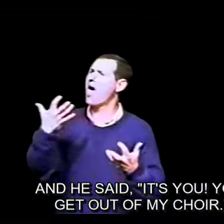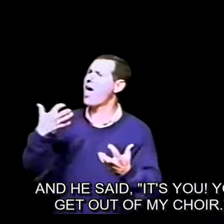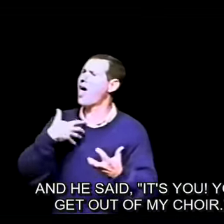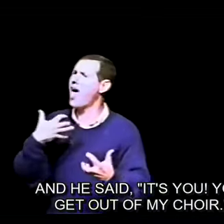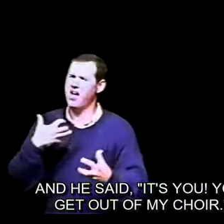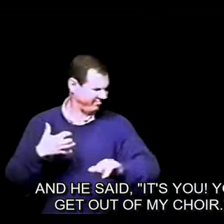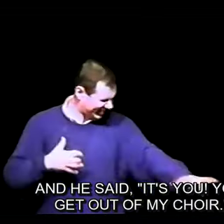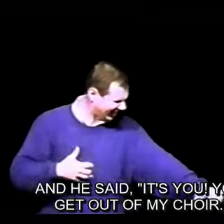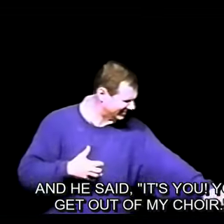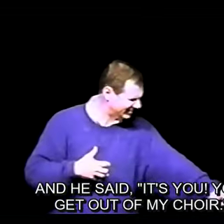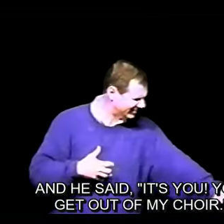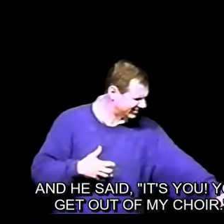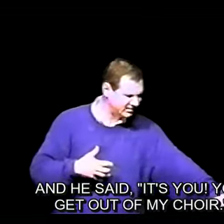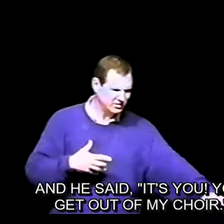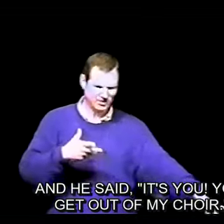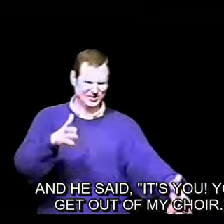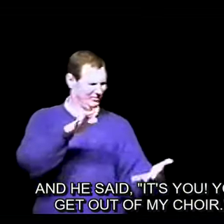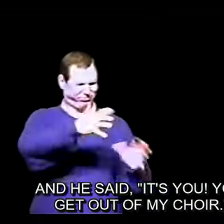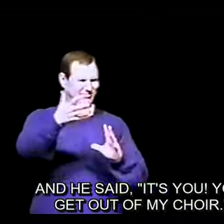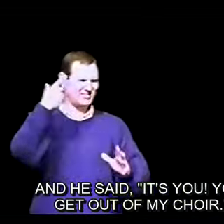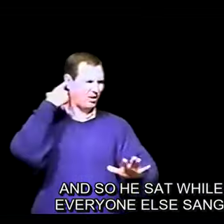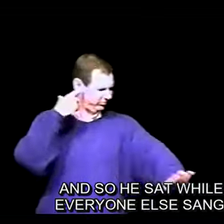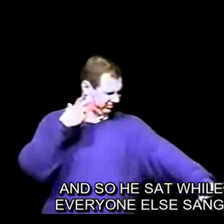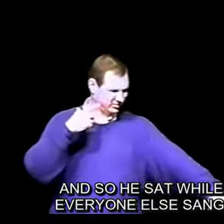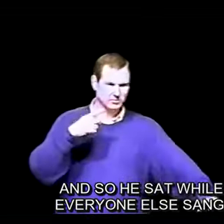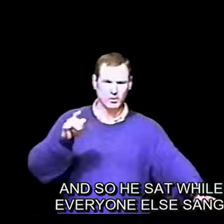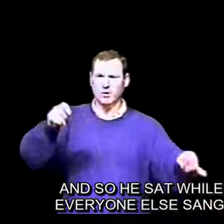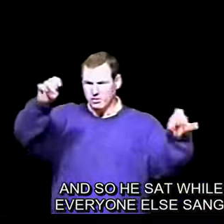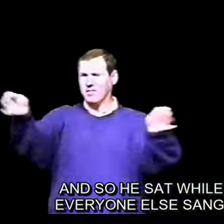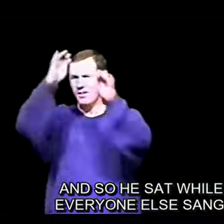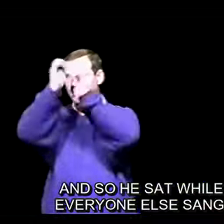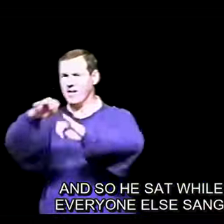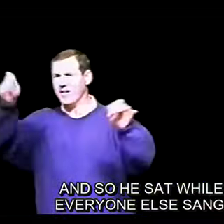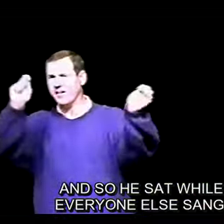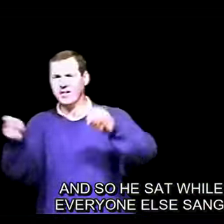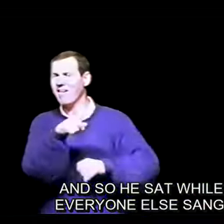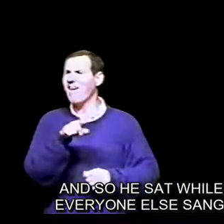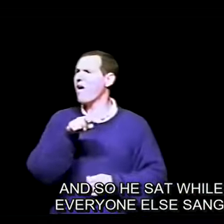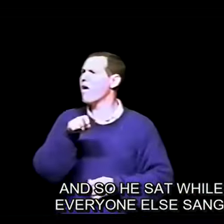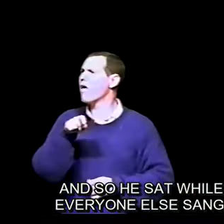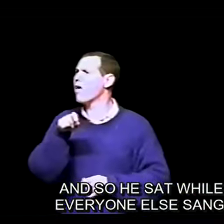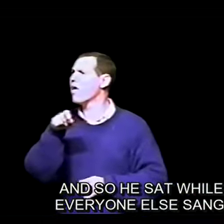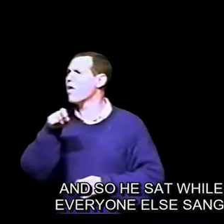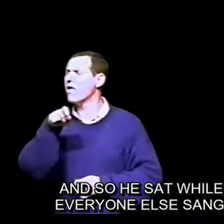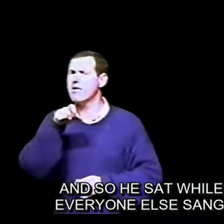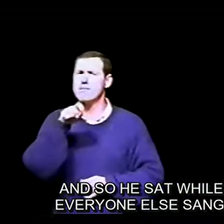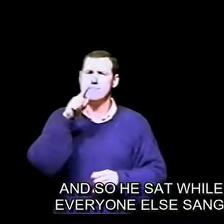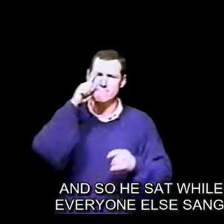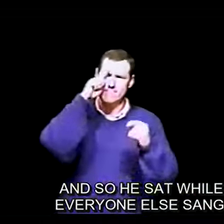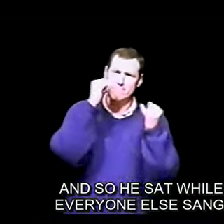my choir." And so he sat while everyone else sang, and he felt